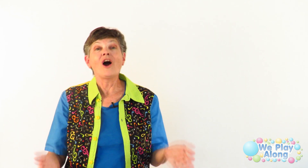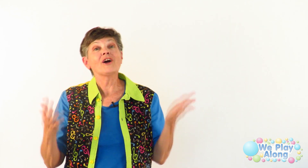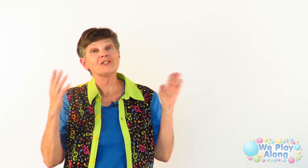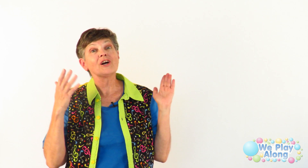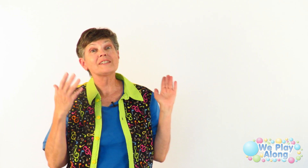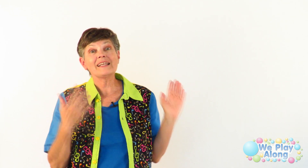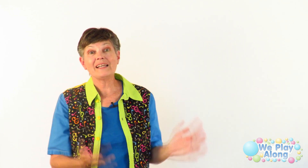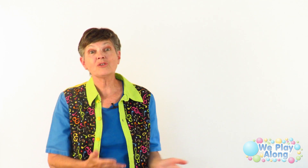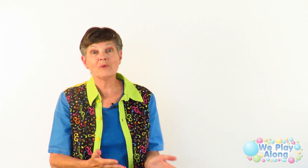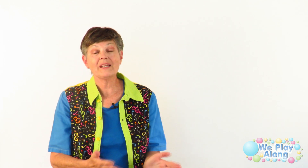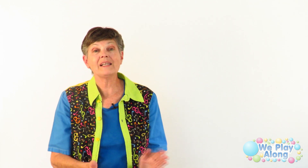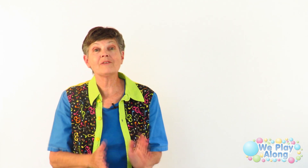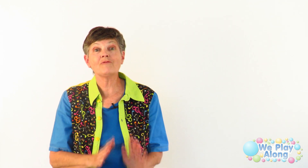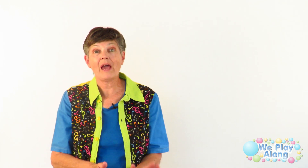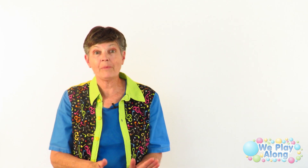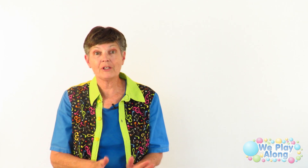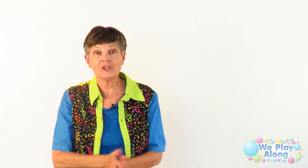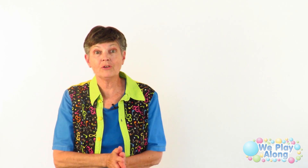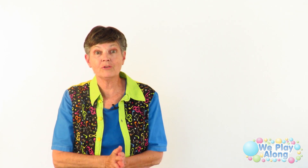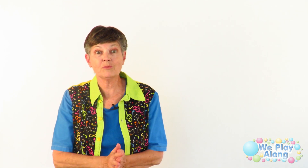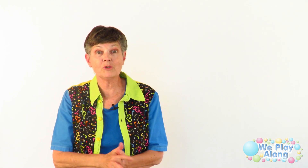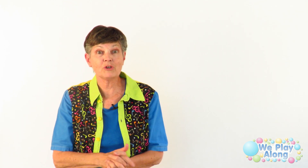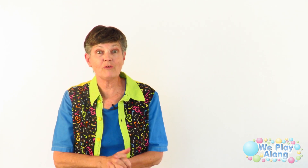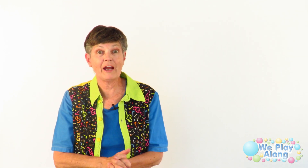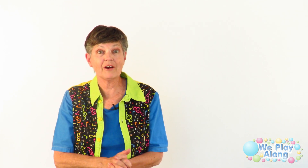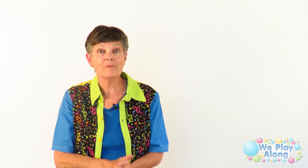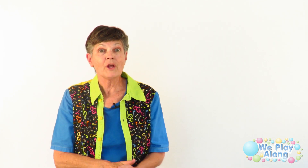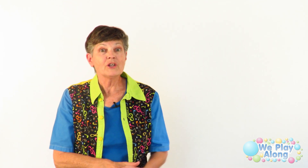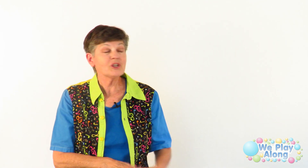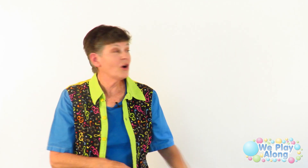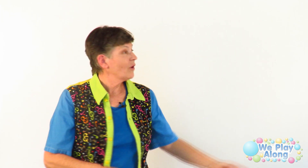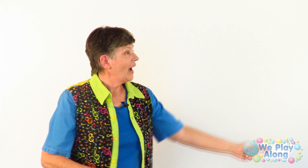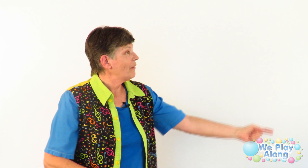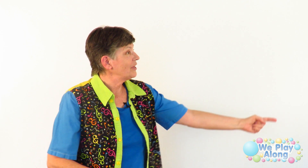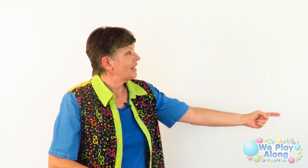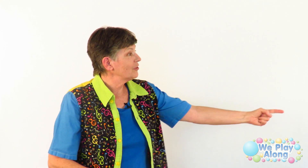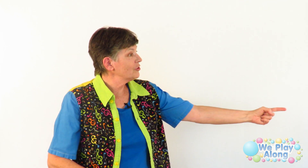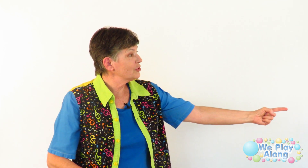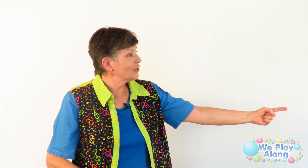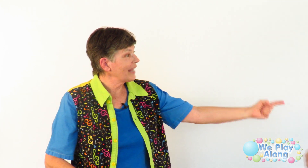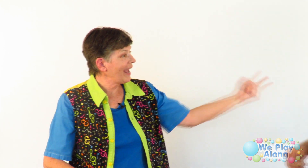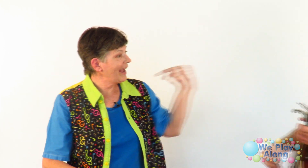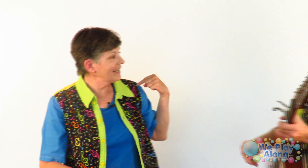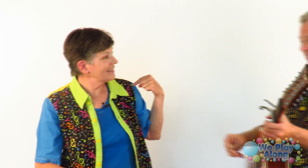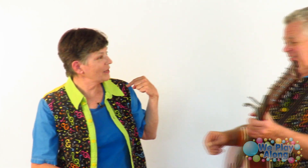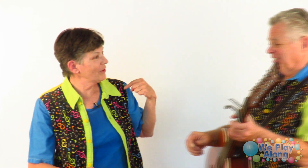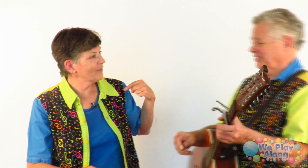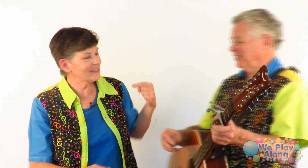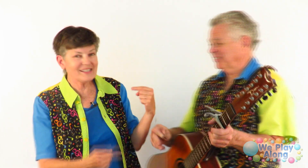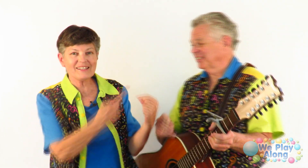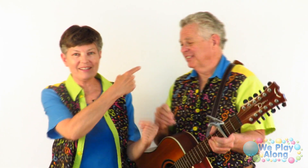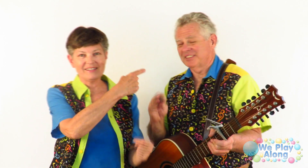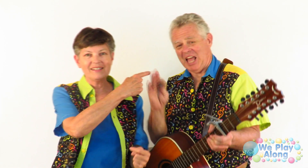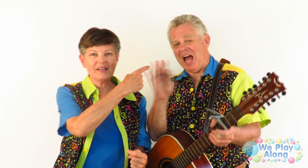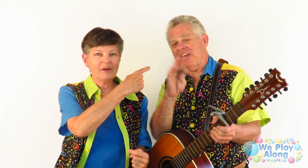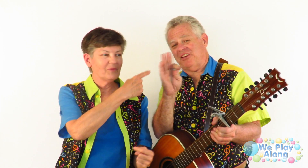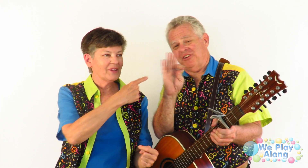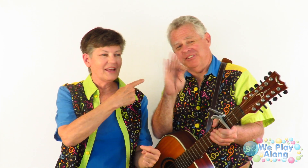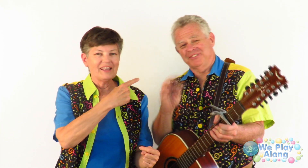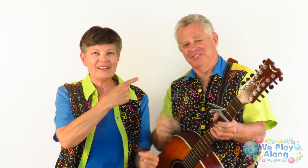are songs that he's written. He's a fabulous children's music writer. So I want to introduce you to Ken. Come here. This is him. Hi there. This